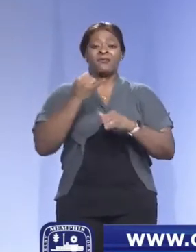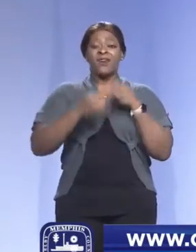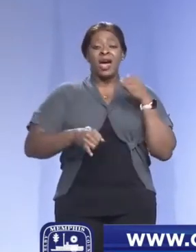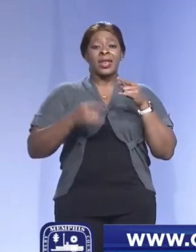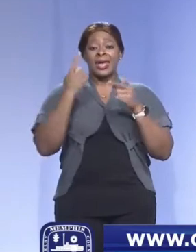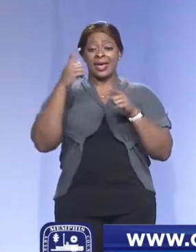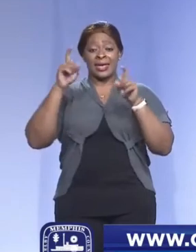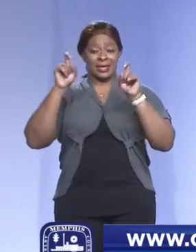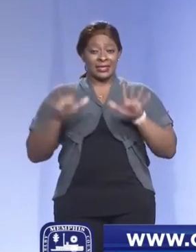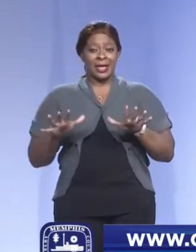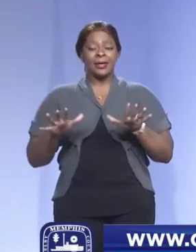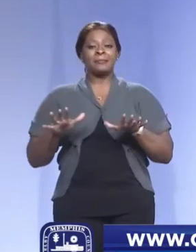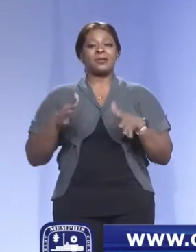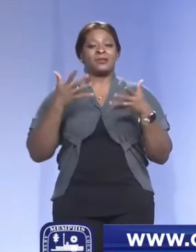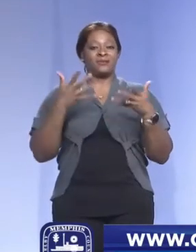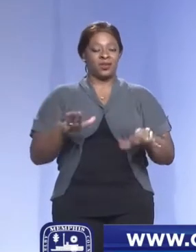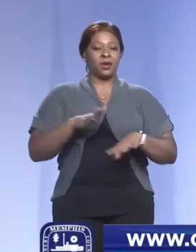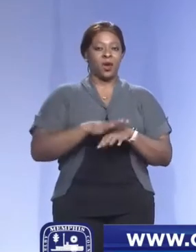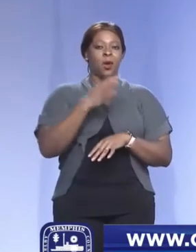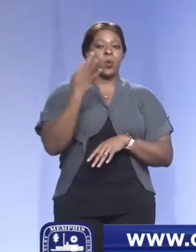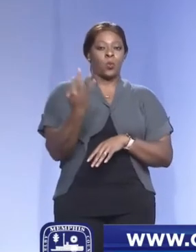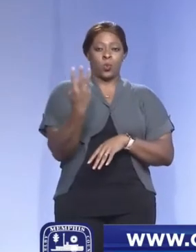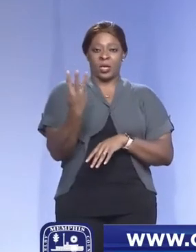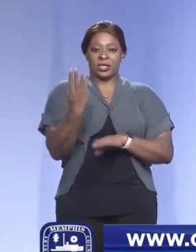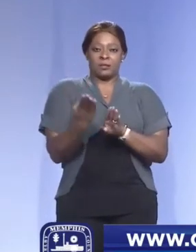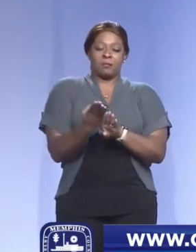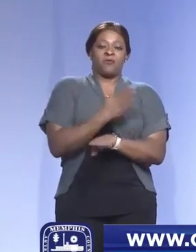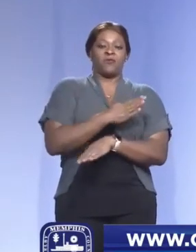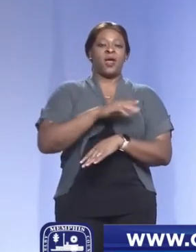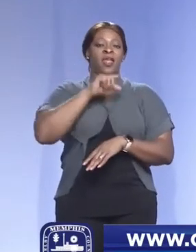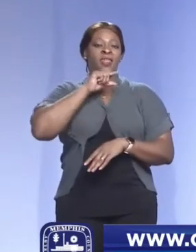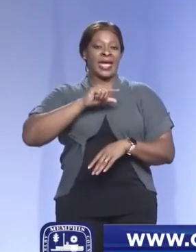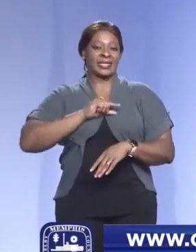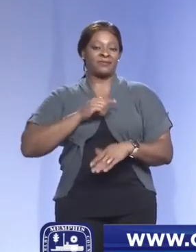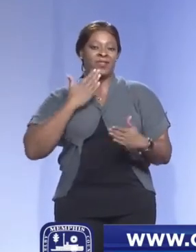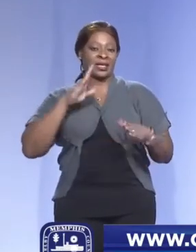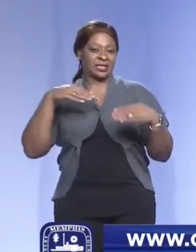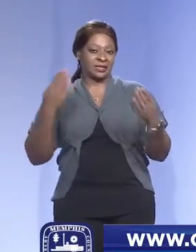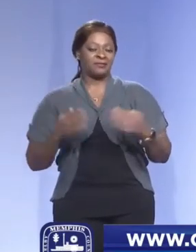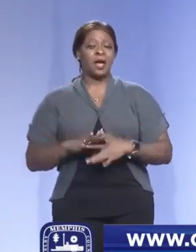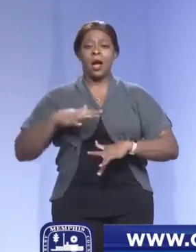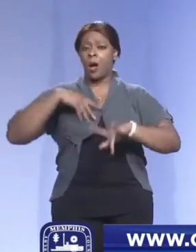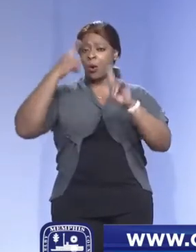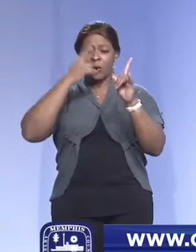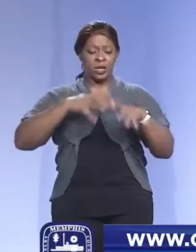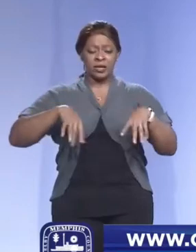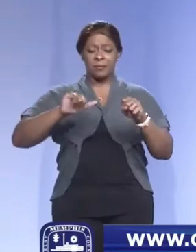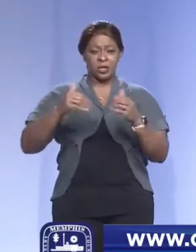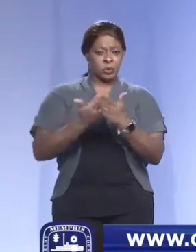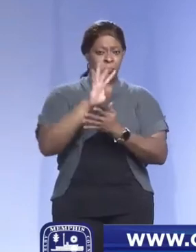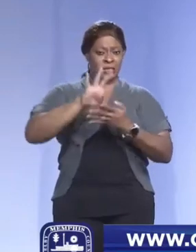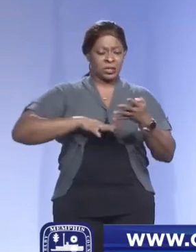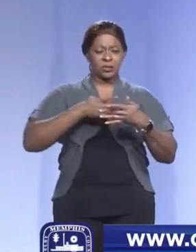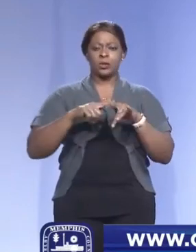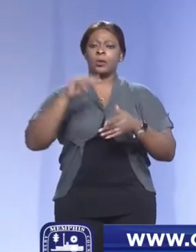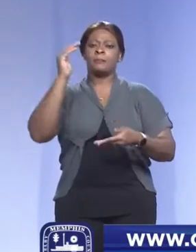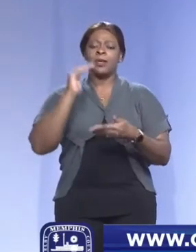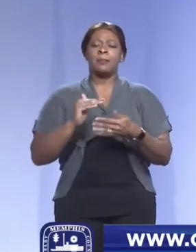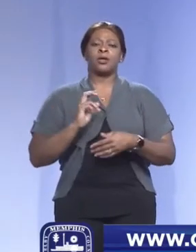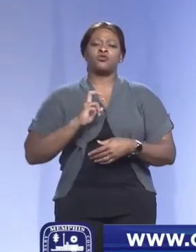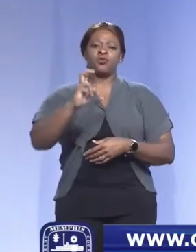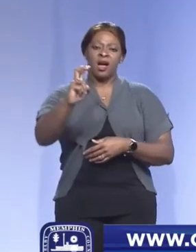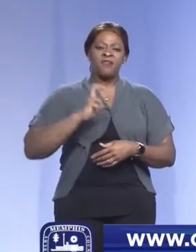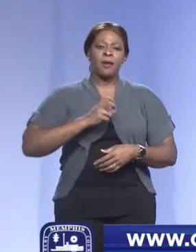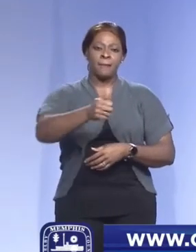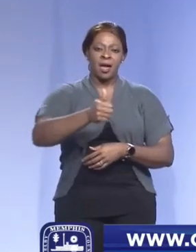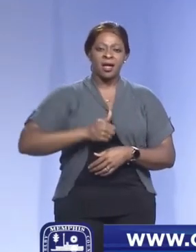exams the Wednesday prior to Thanksgiving. Our goal in adopting this schedule is to minimize travel back and